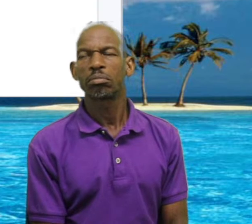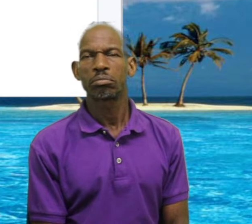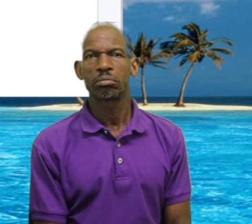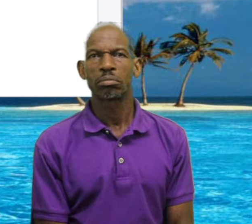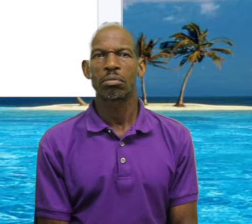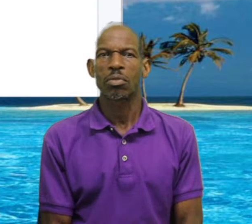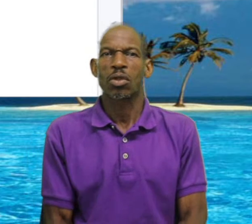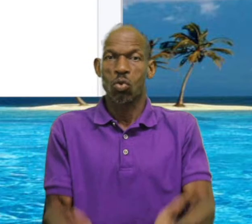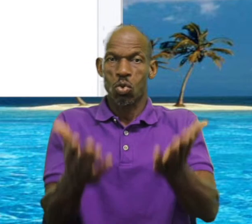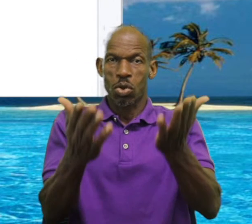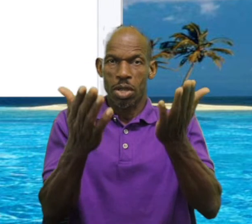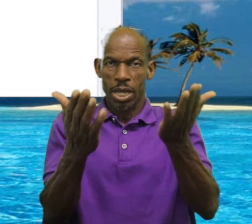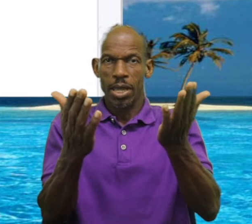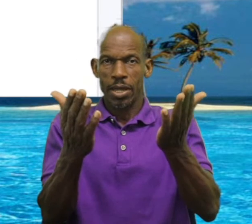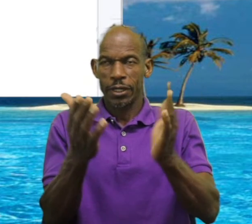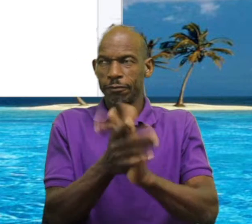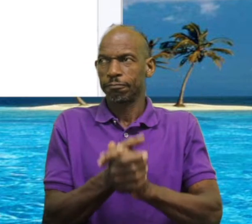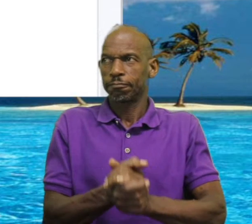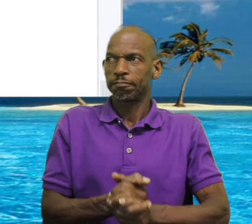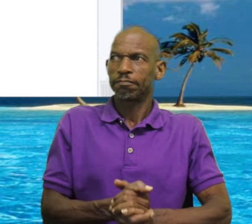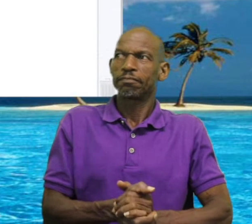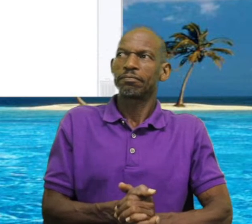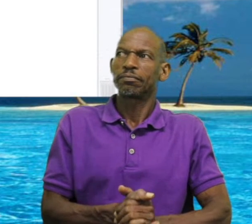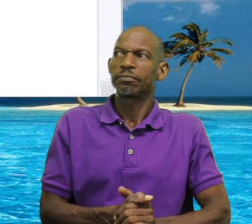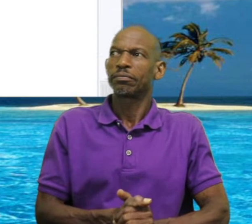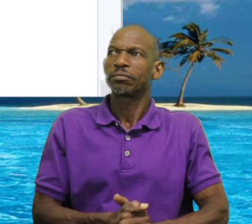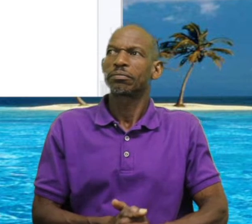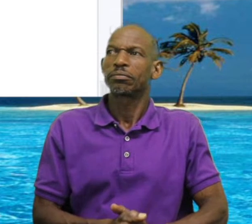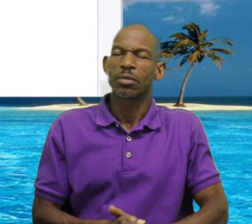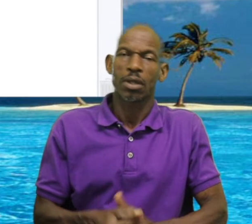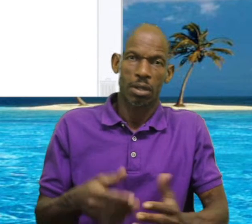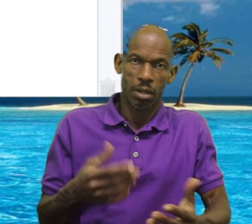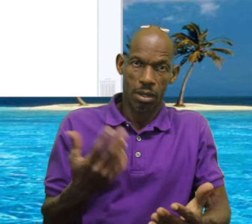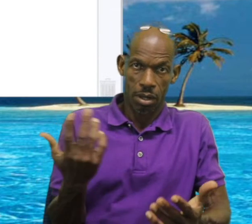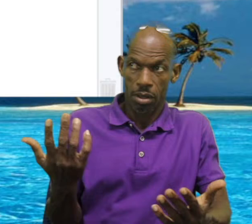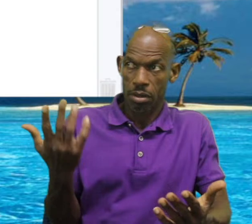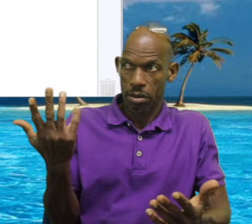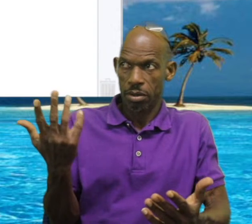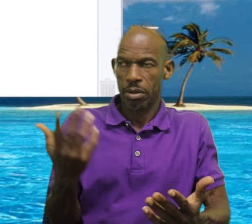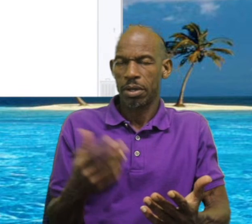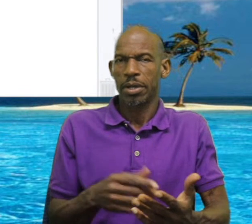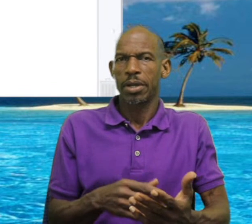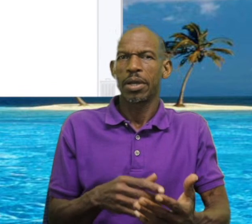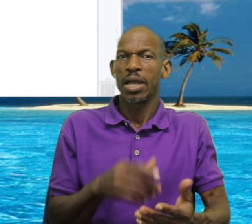All right, so this is a sentence and is missing.